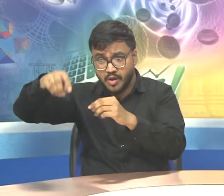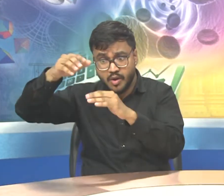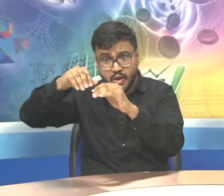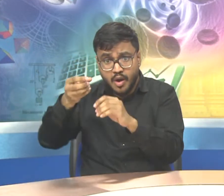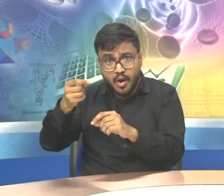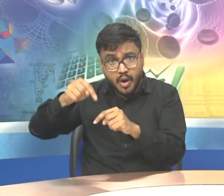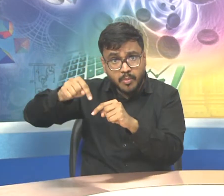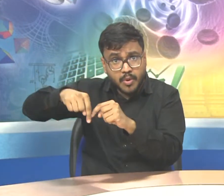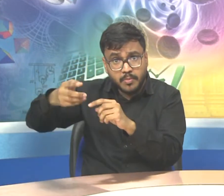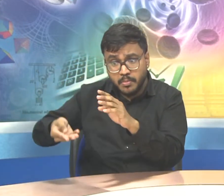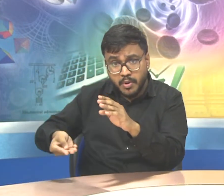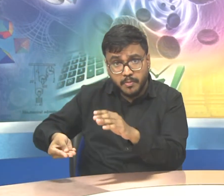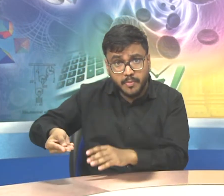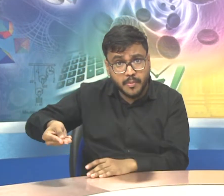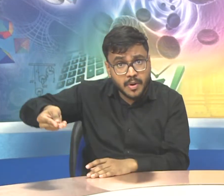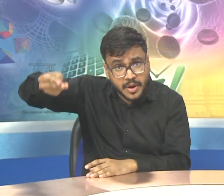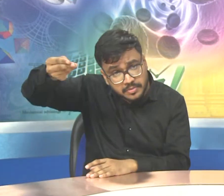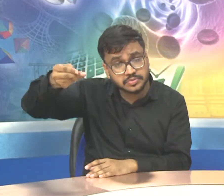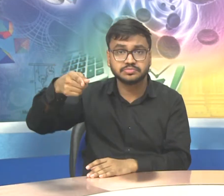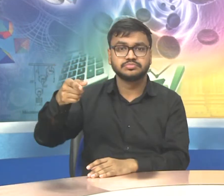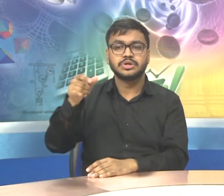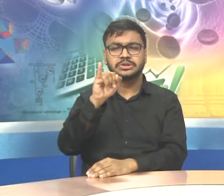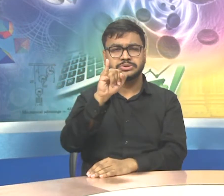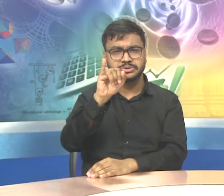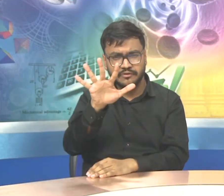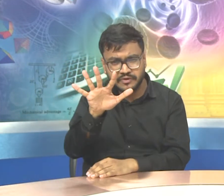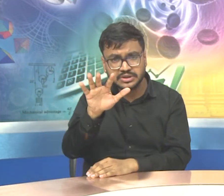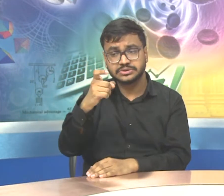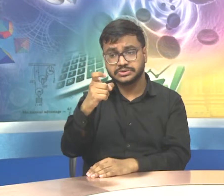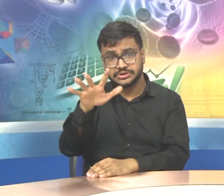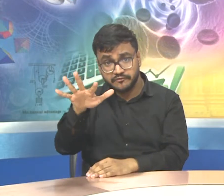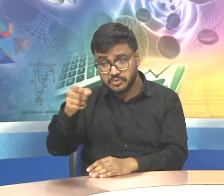the total number of members of the House.